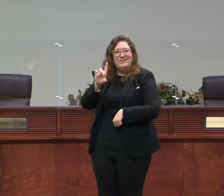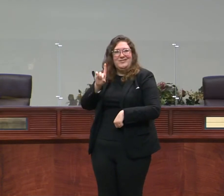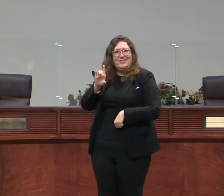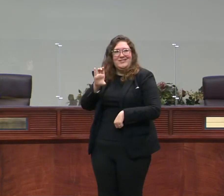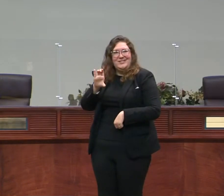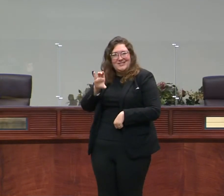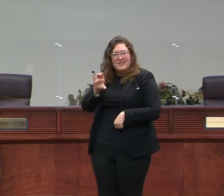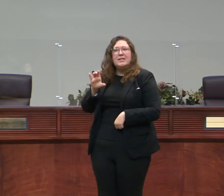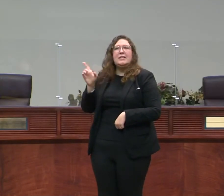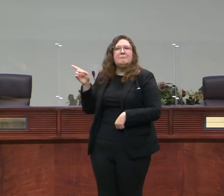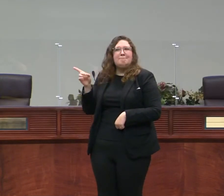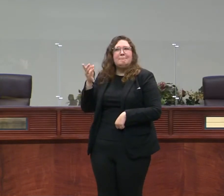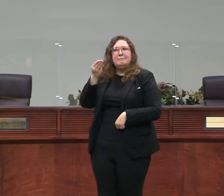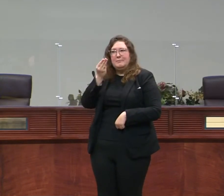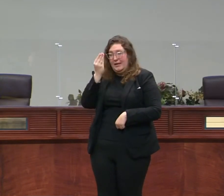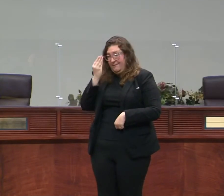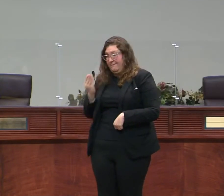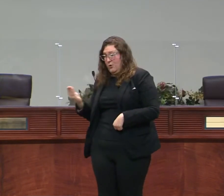there's any